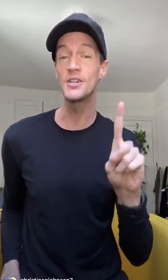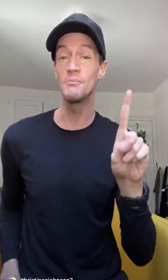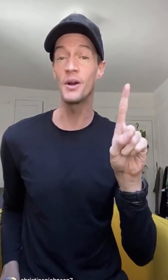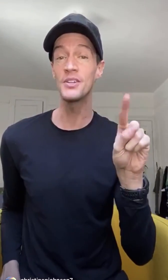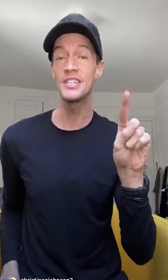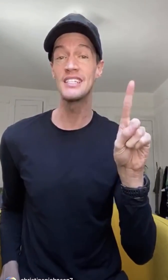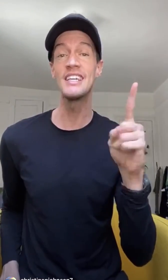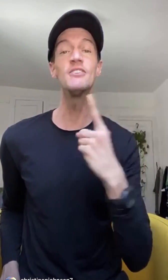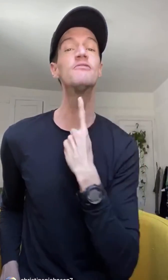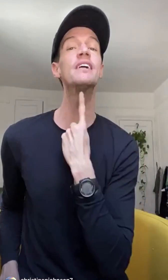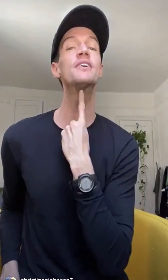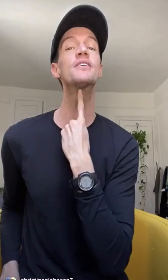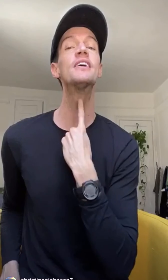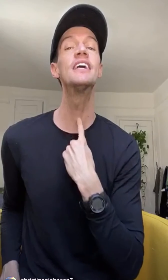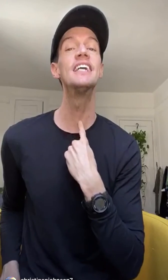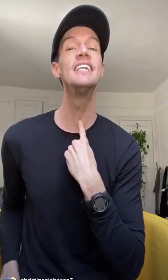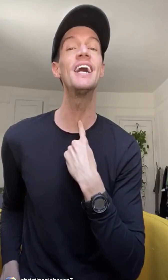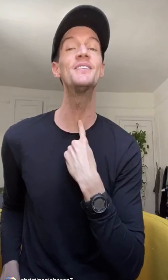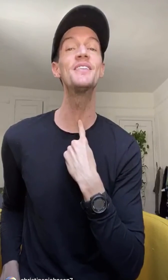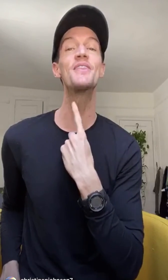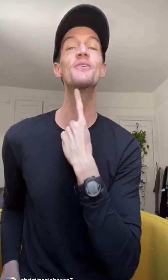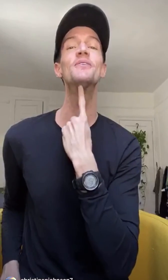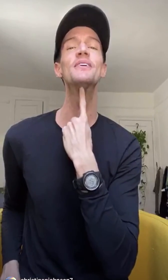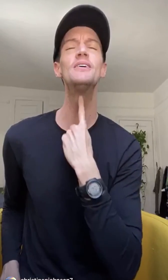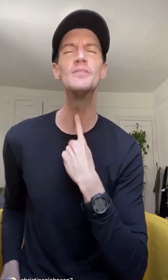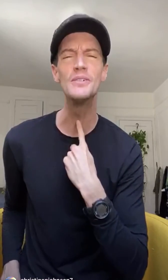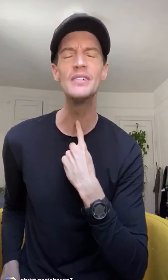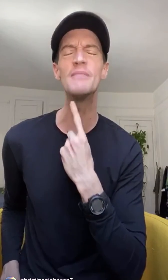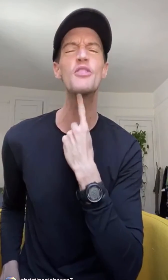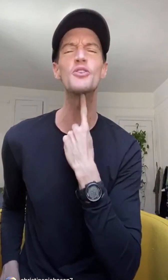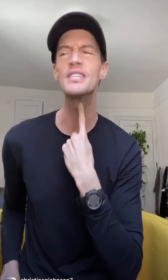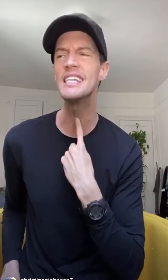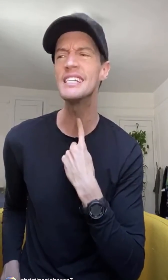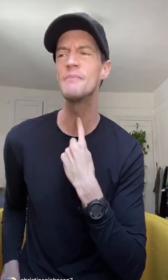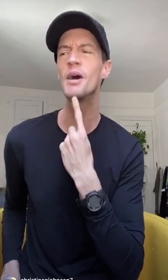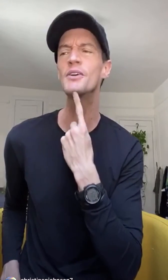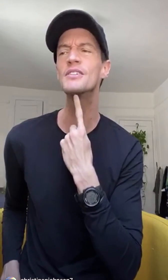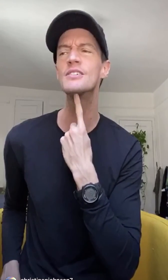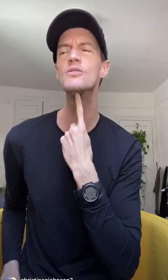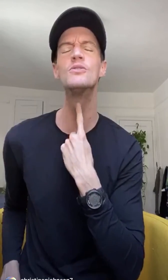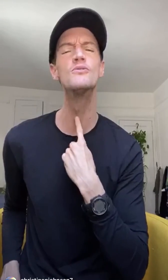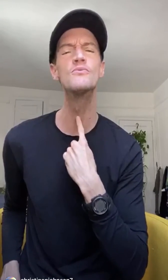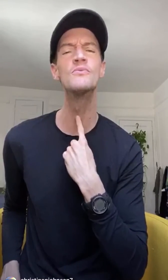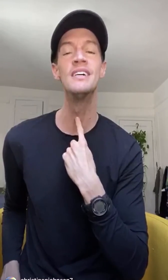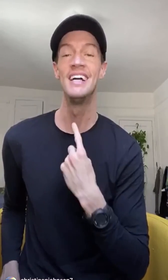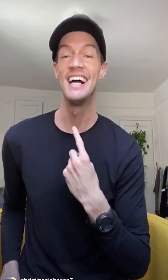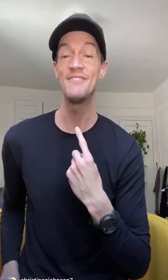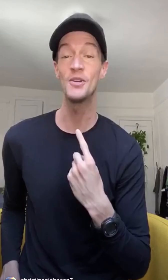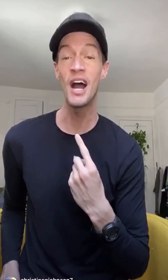Very nice. To drink is just the motion of drinking. Drinking. I bet you guys can all remember that.